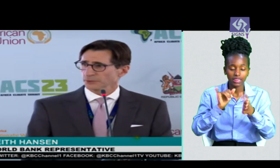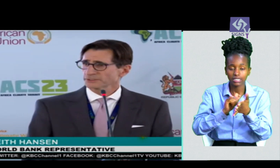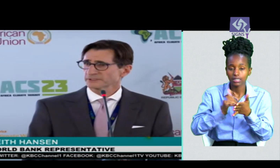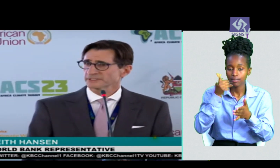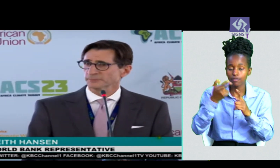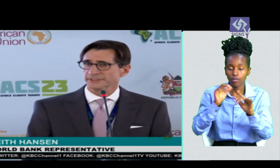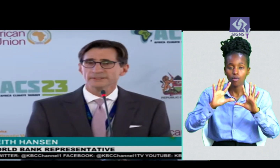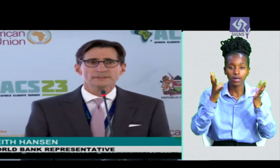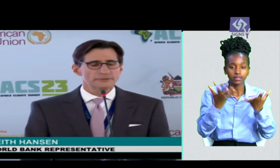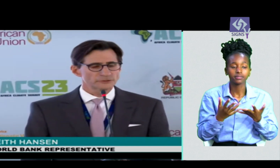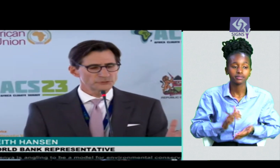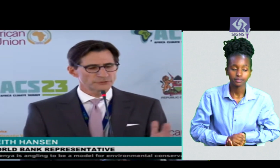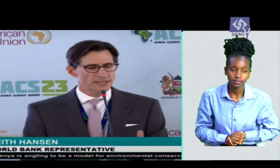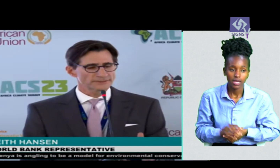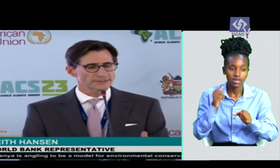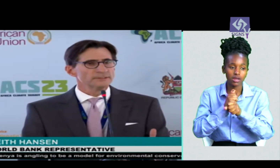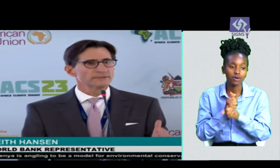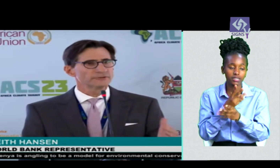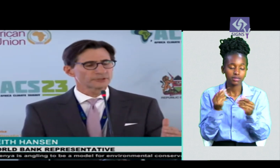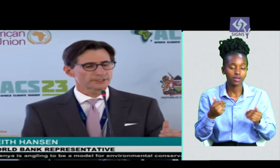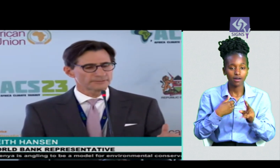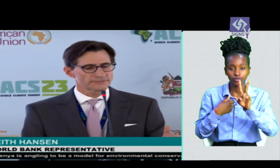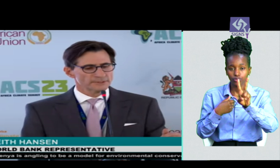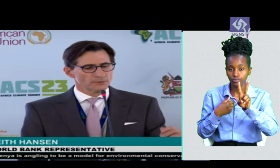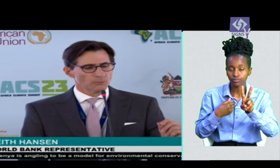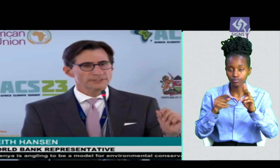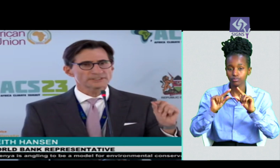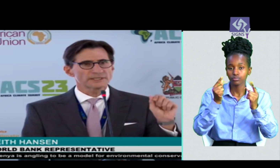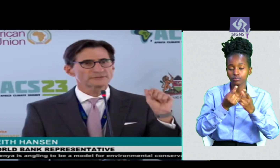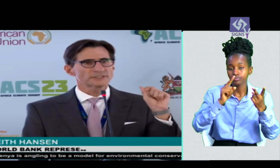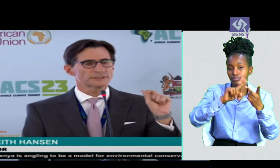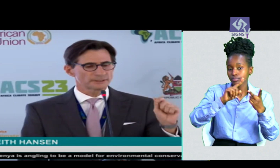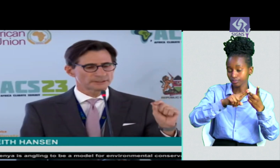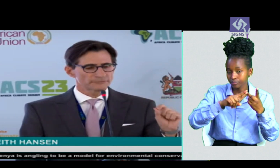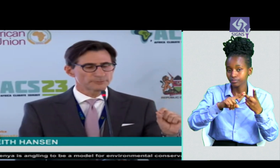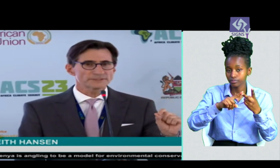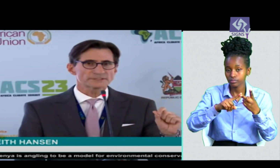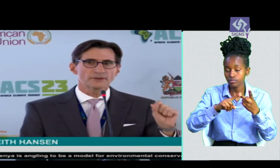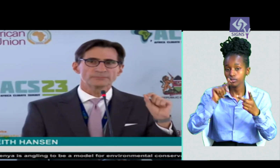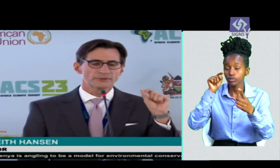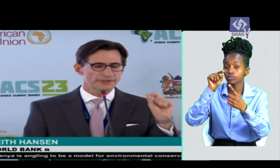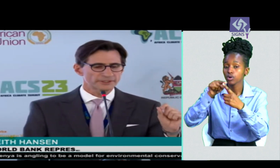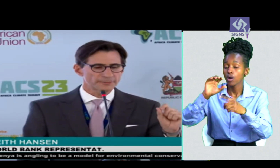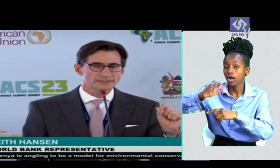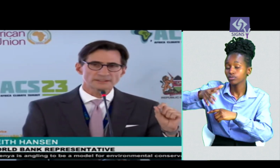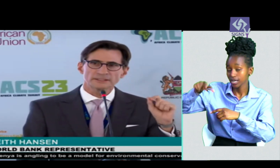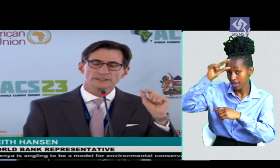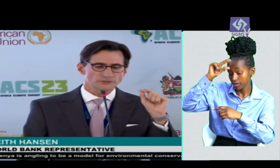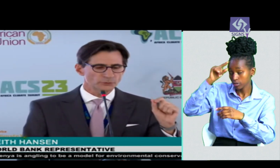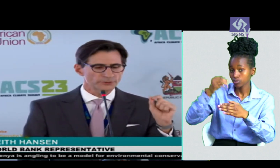It works very simply. There are two grants that FLOCA gives. One is to county governments to help build their capacity to